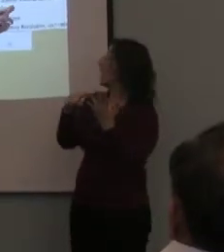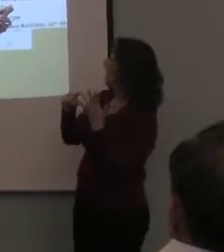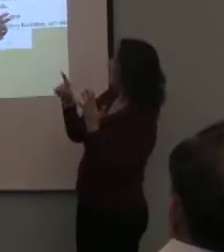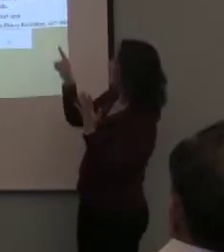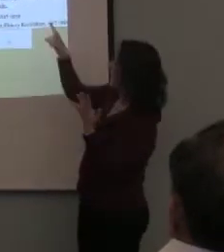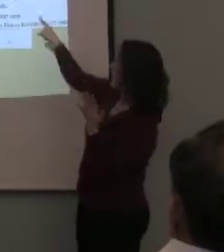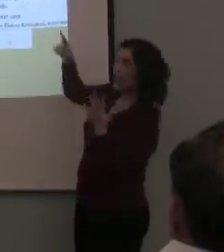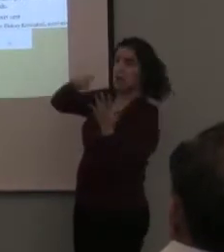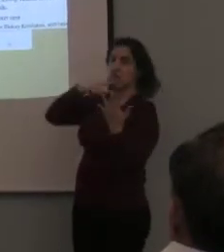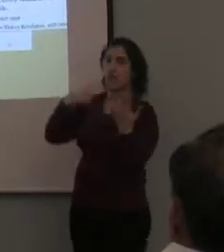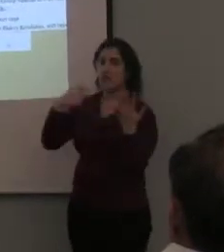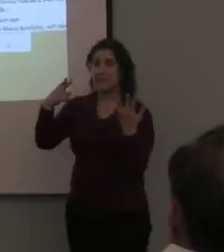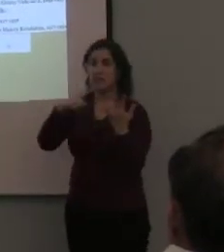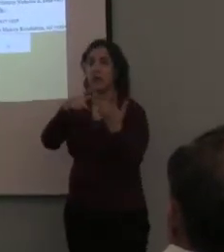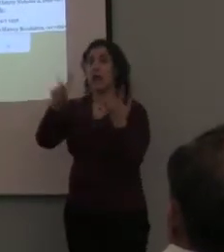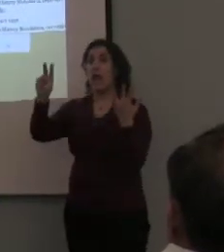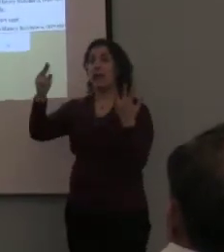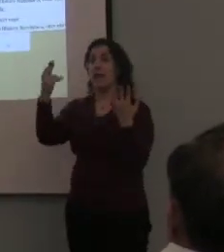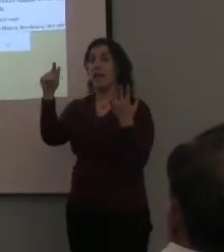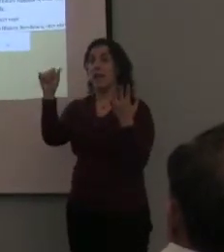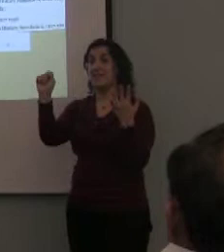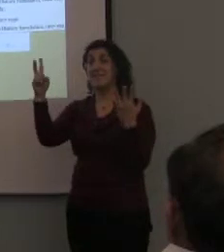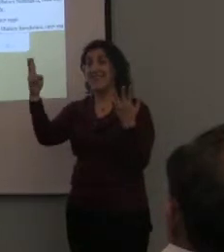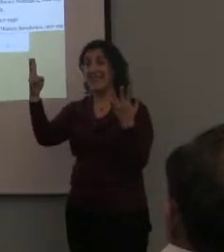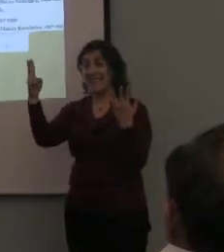Russian history, Nicholas II.